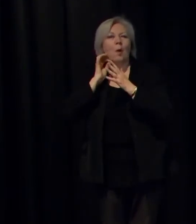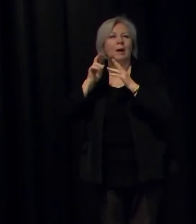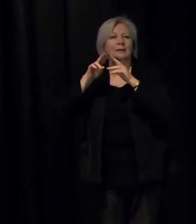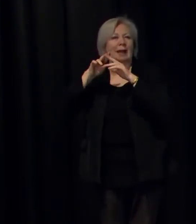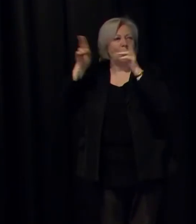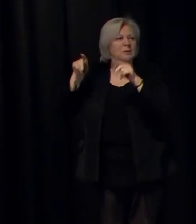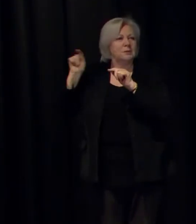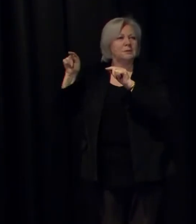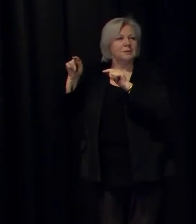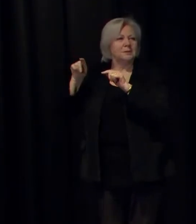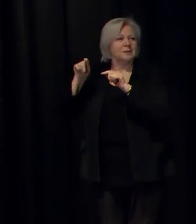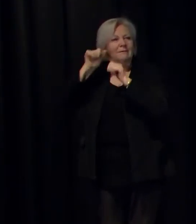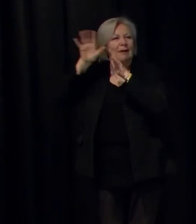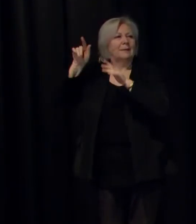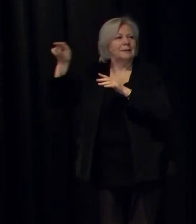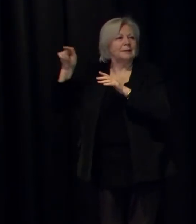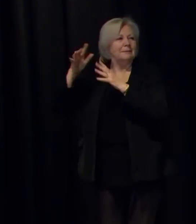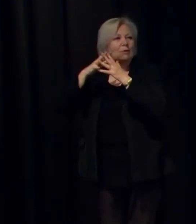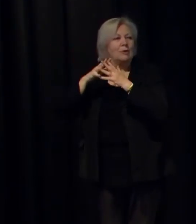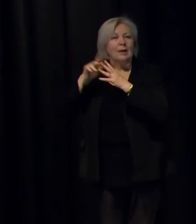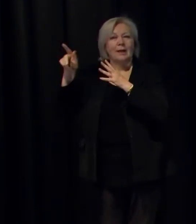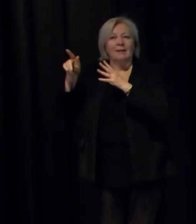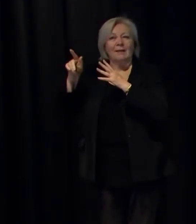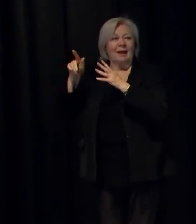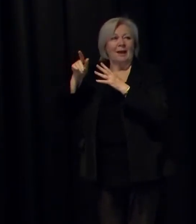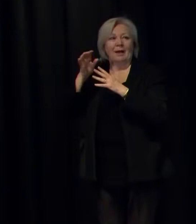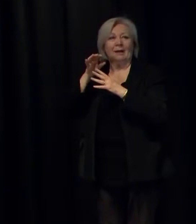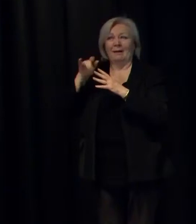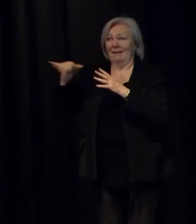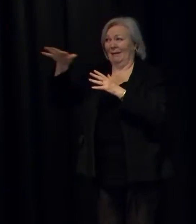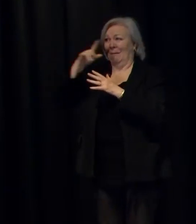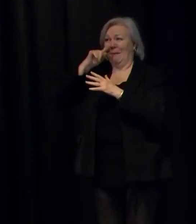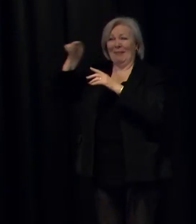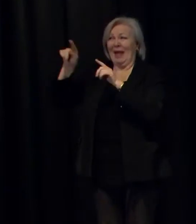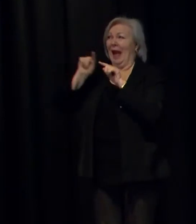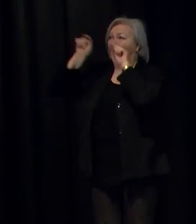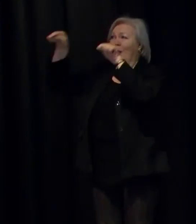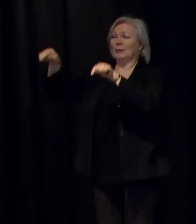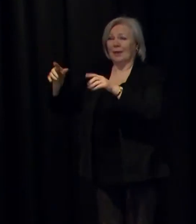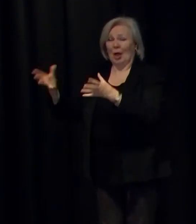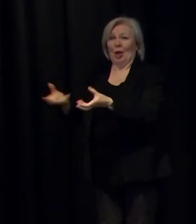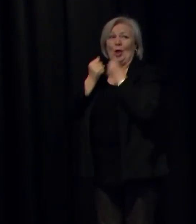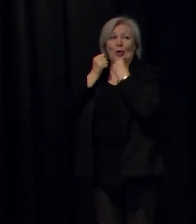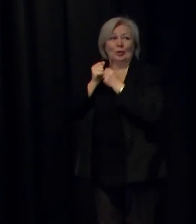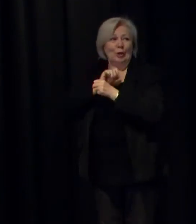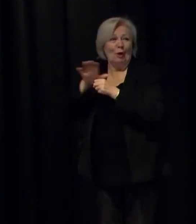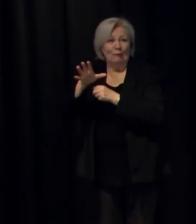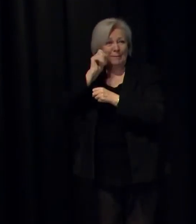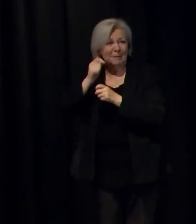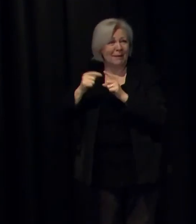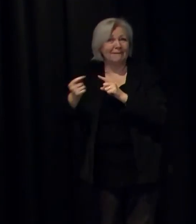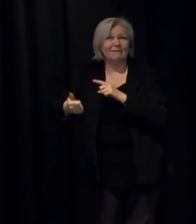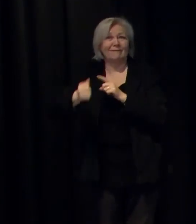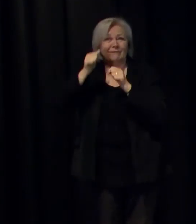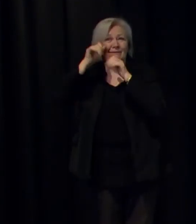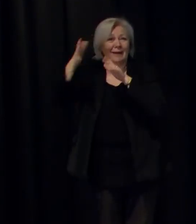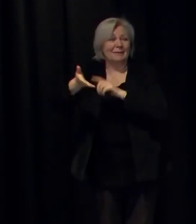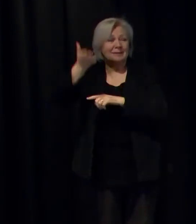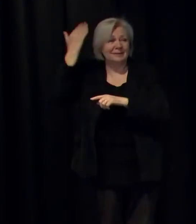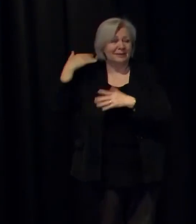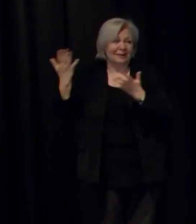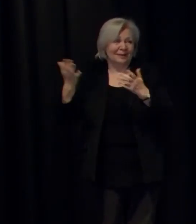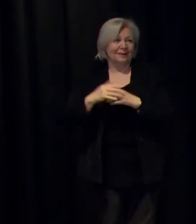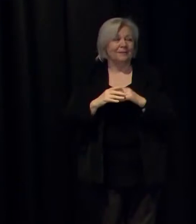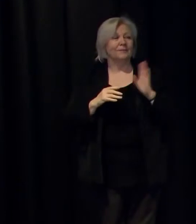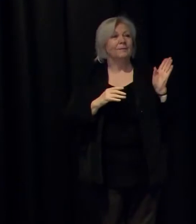outside is probably a case in point. I mean, walking alone at night. I was wearing a mask alone. I'd be confident. I'd